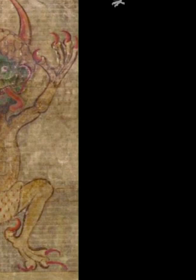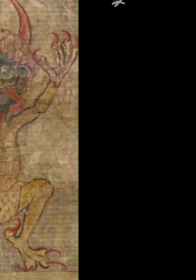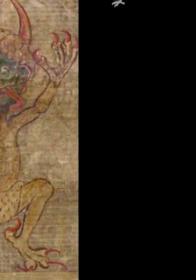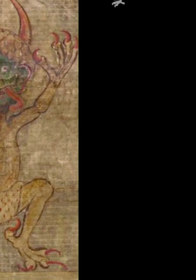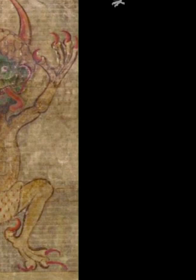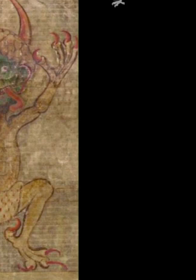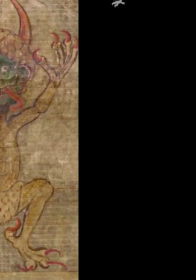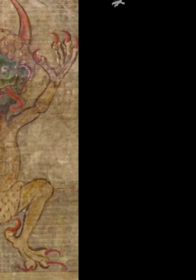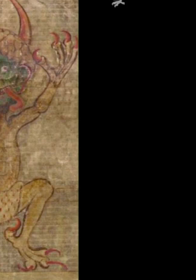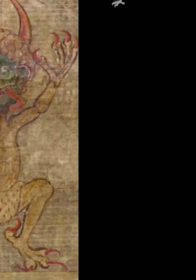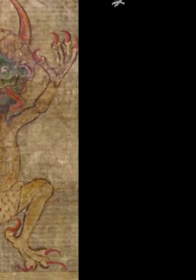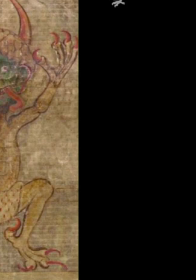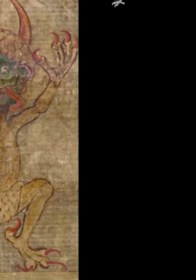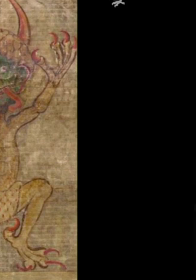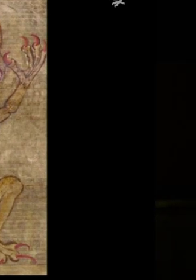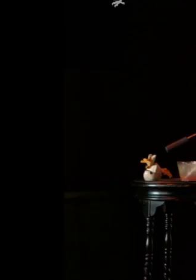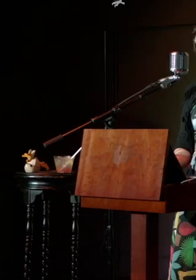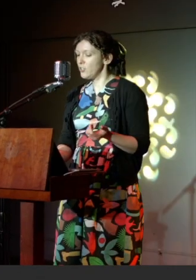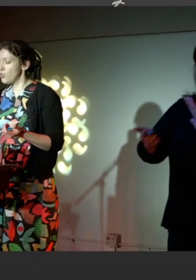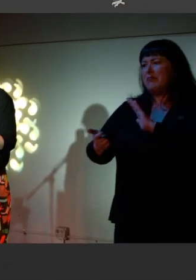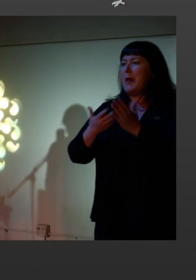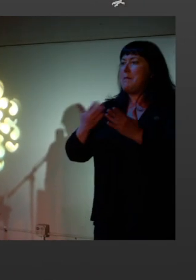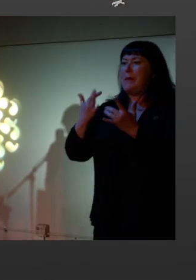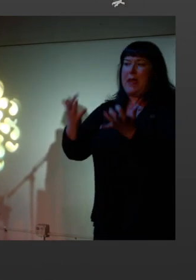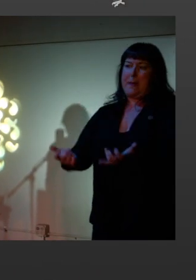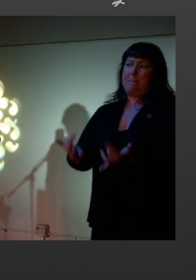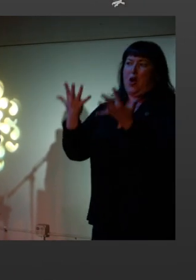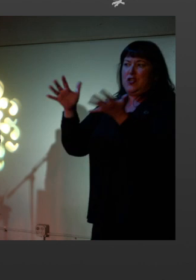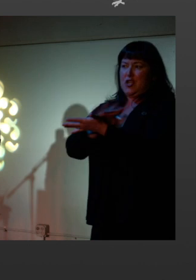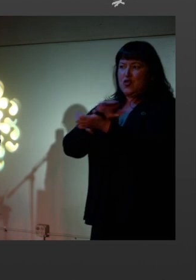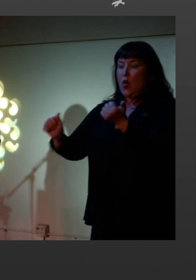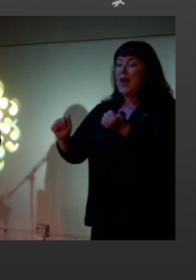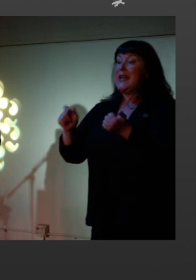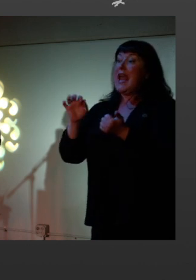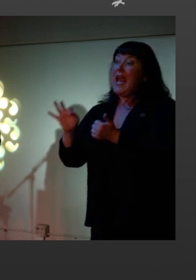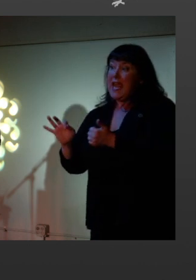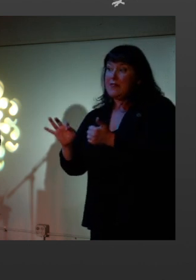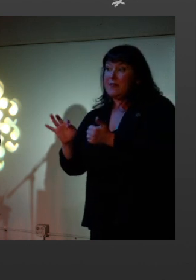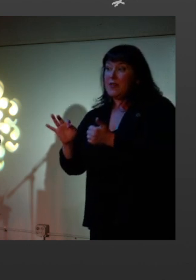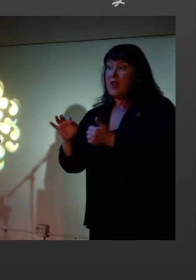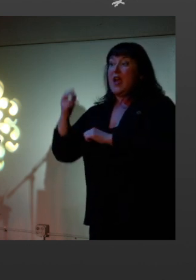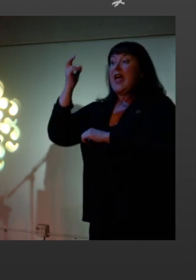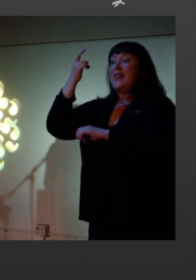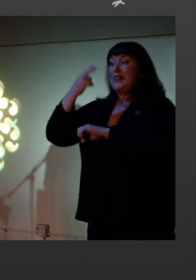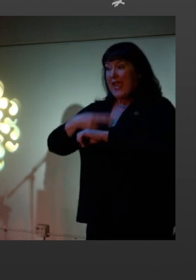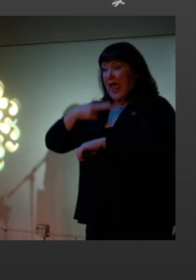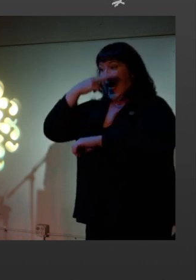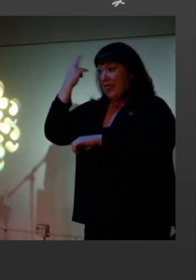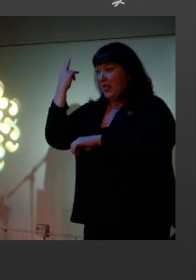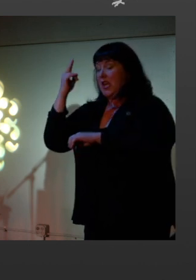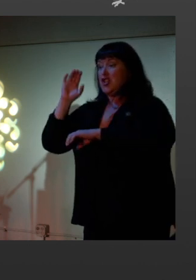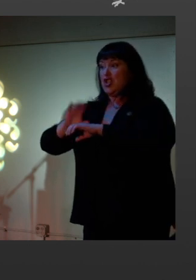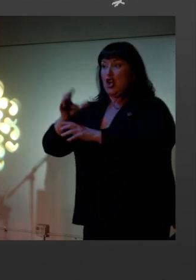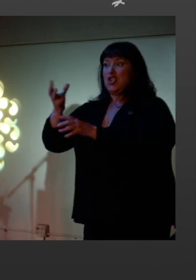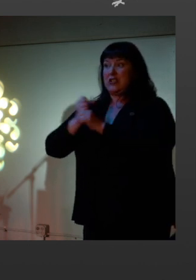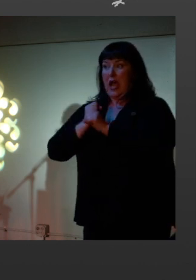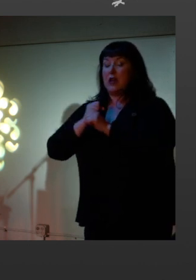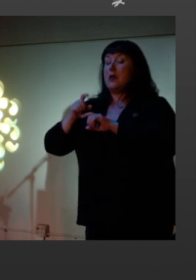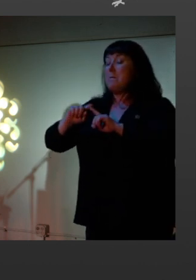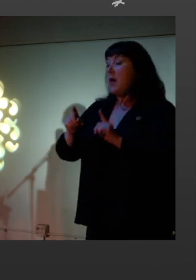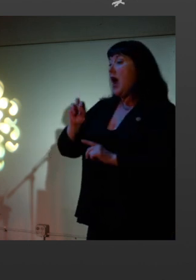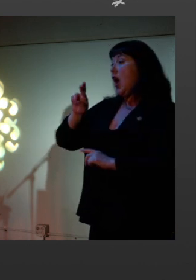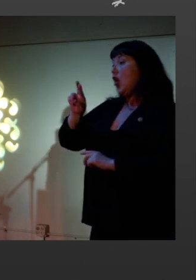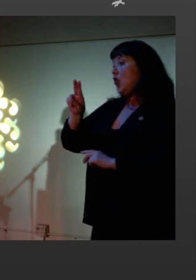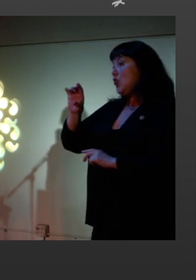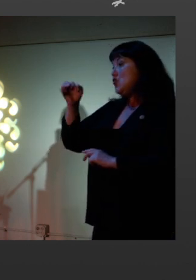these items would have been banned for sure, maybe even burned and destroyed, had they fell into the hands of the Catholic Church. But Rudolf,